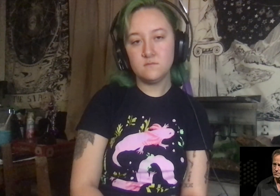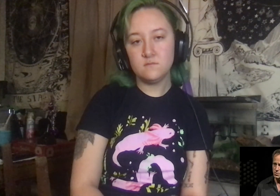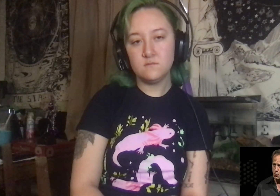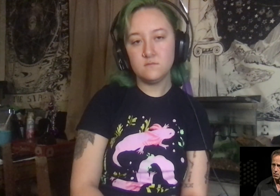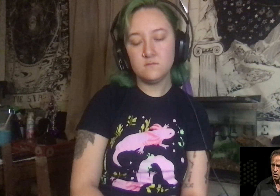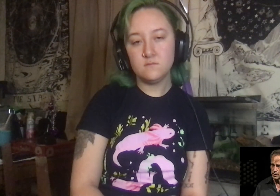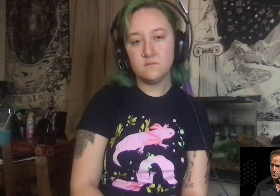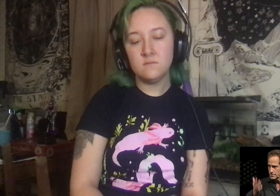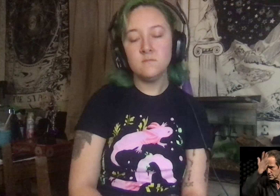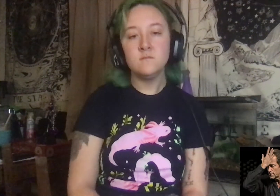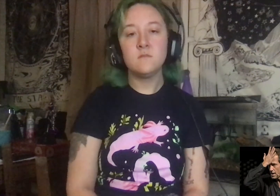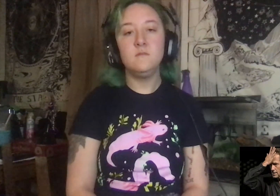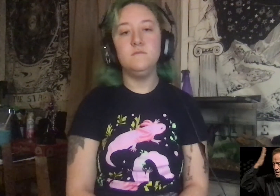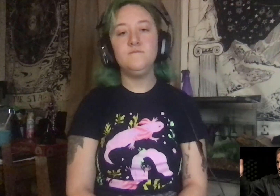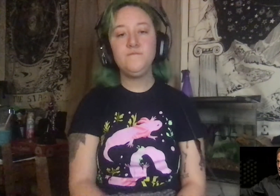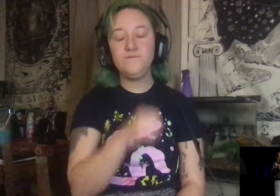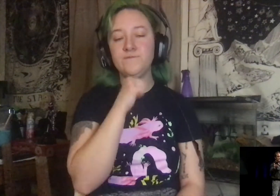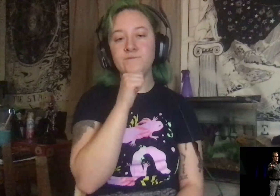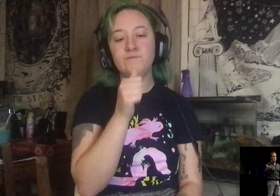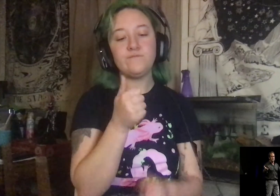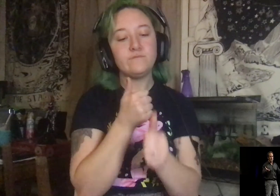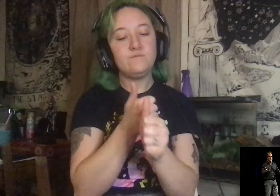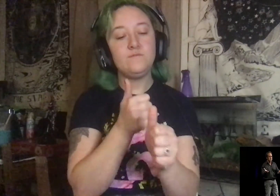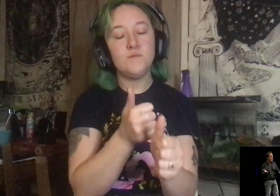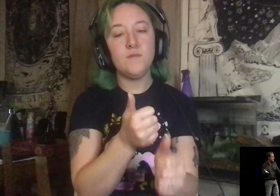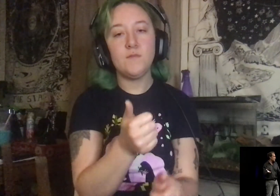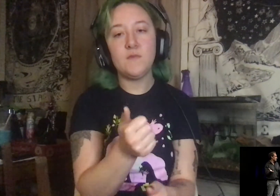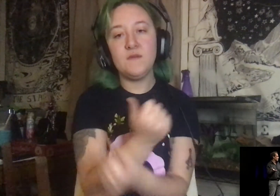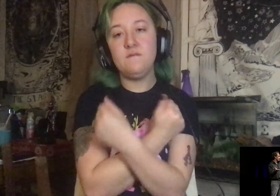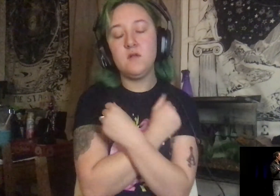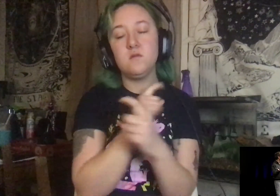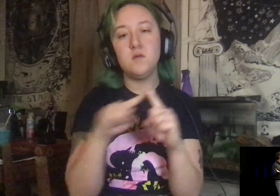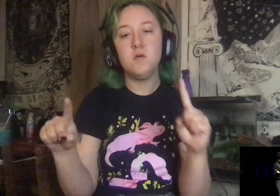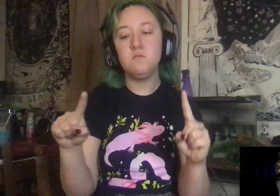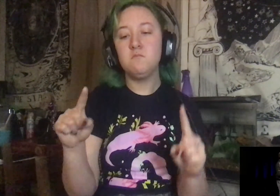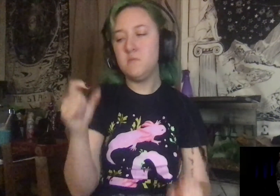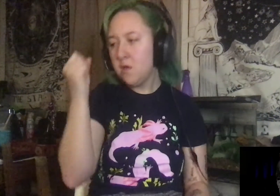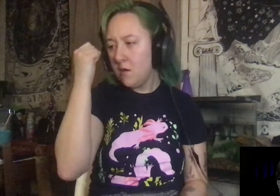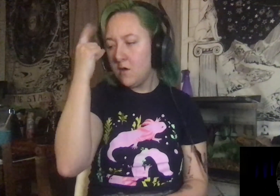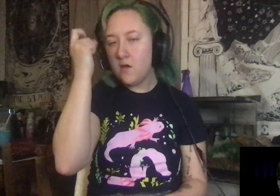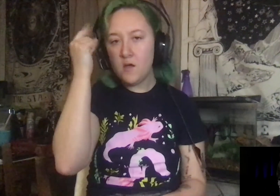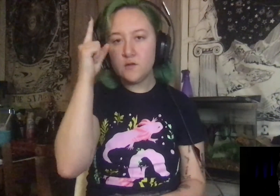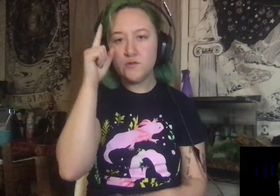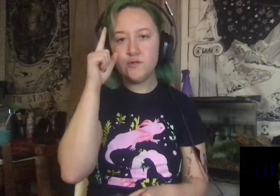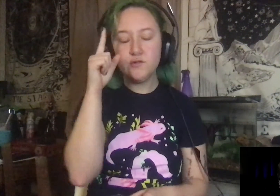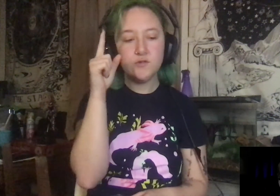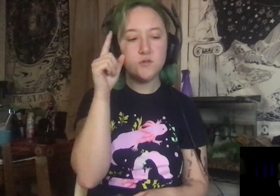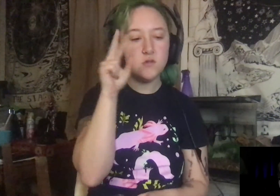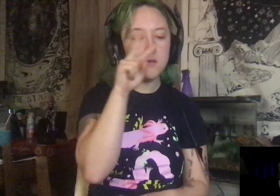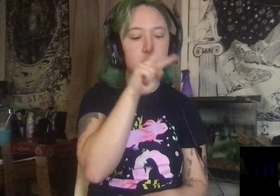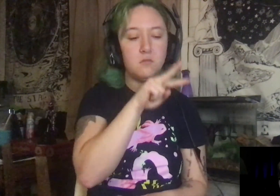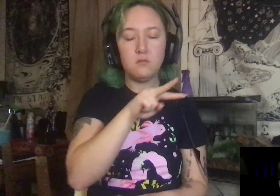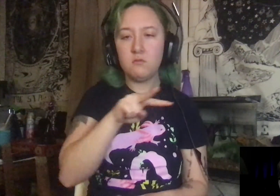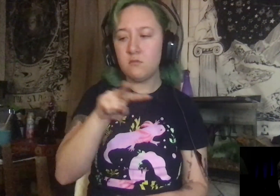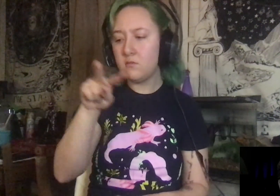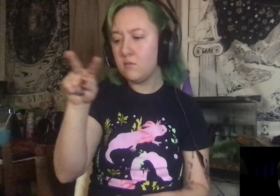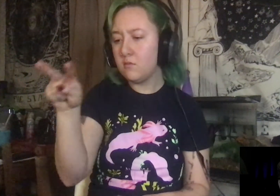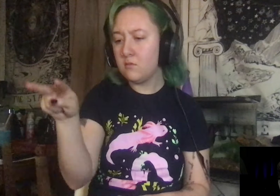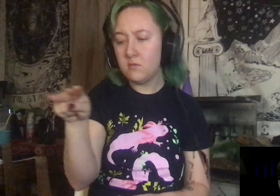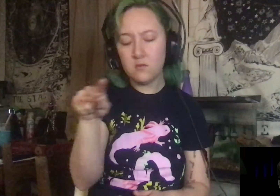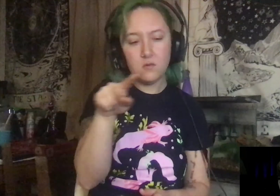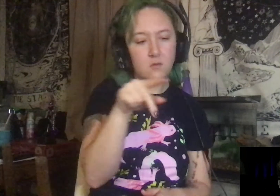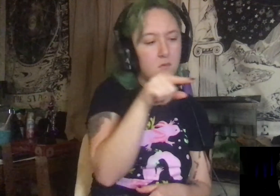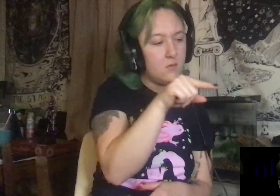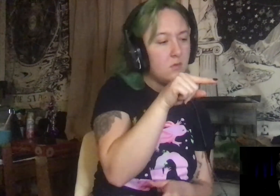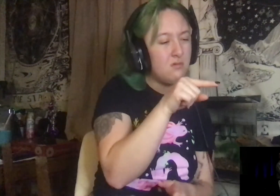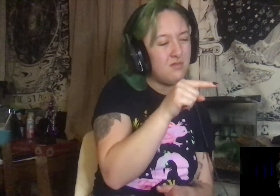selling them to Walmart, right? He'd follow his passion. The guy's, come on, So I started to look at